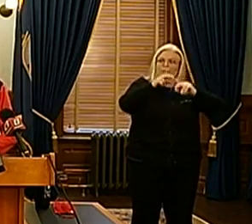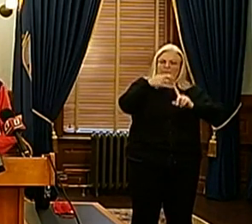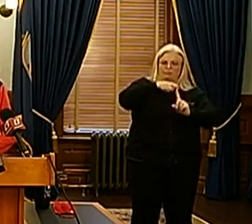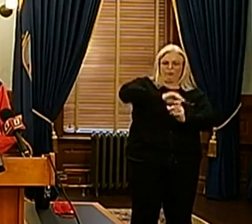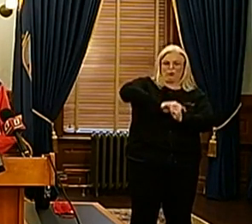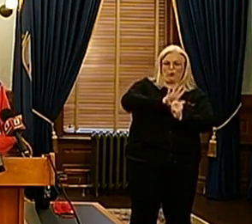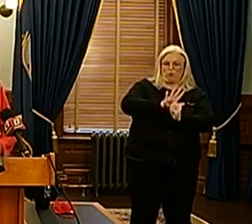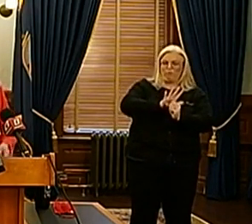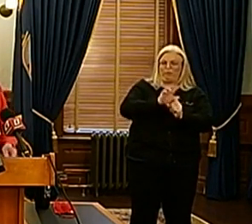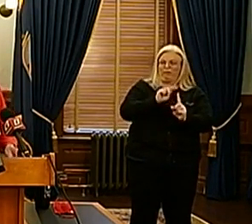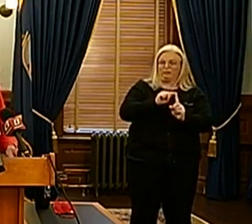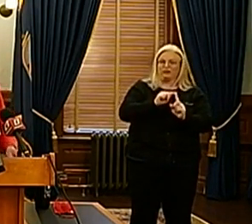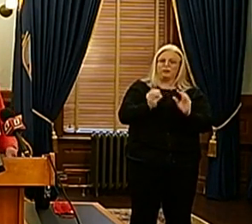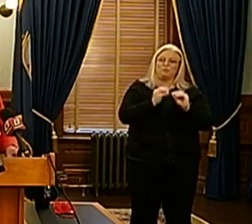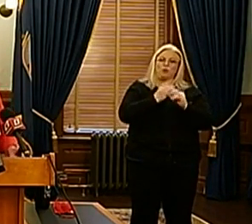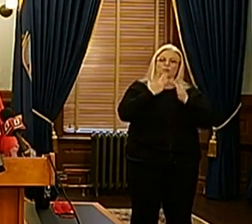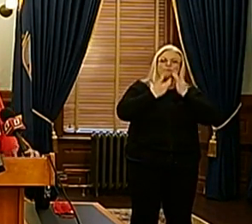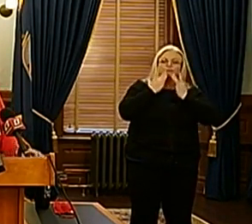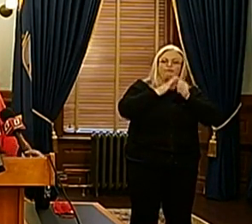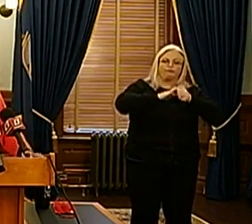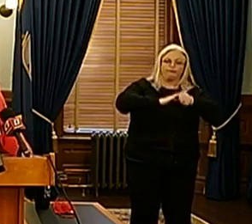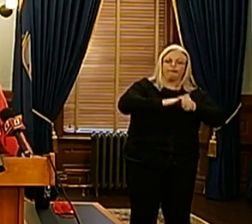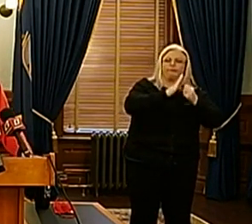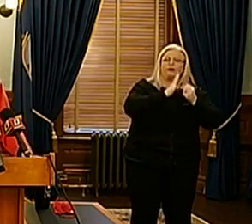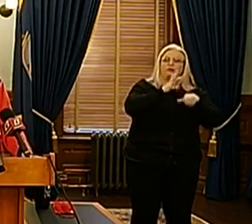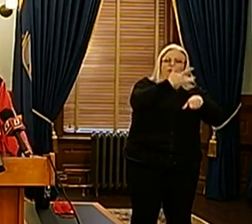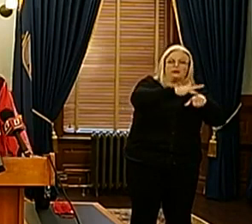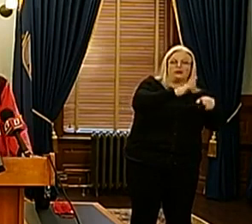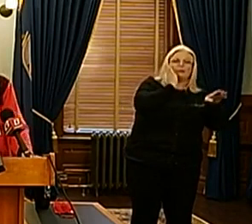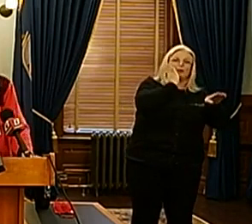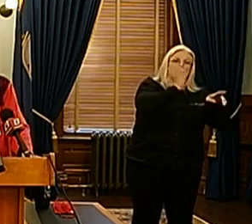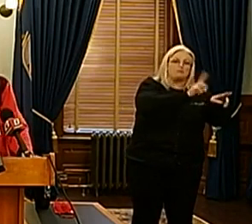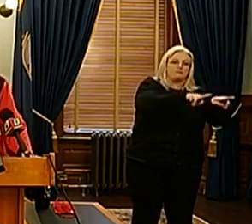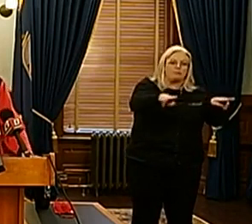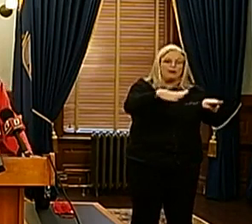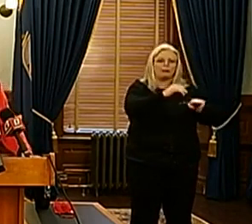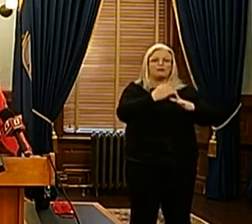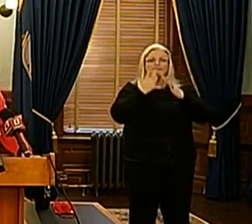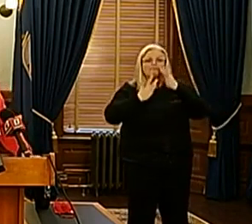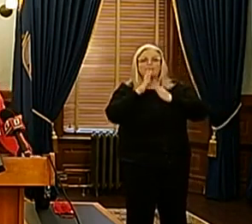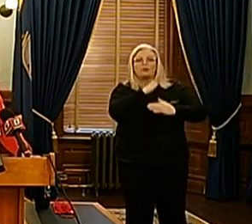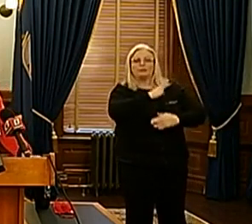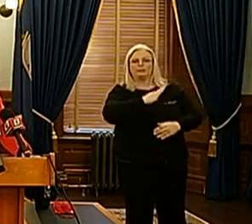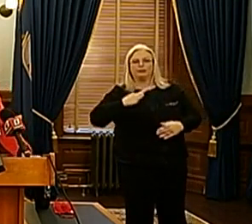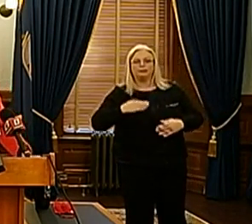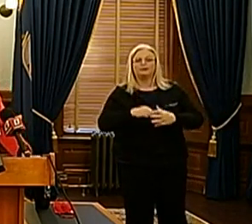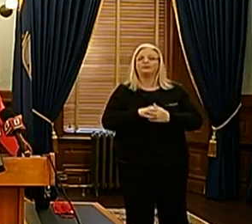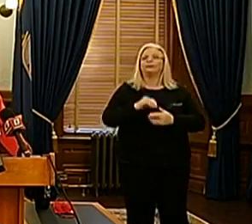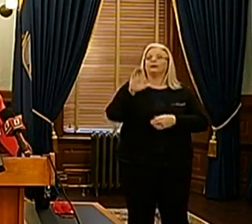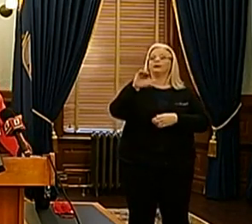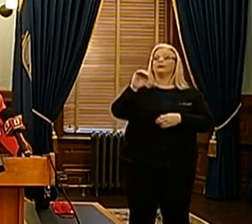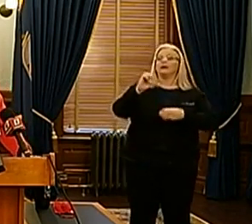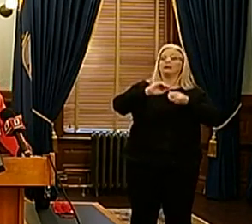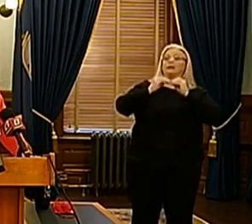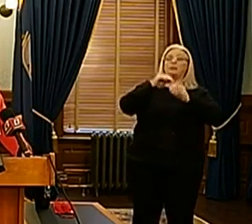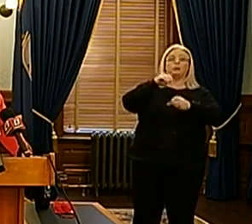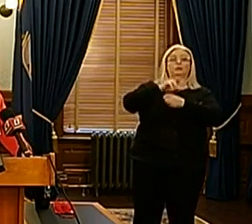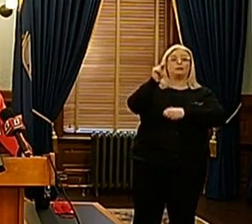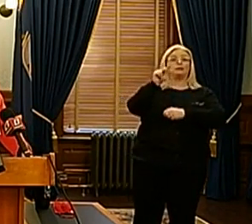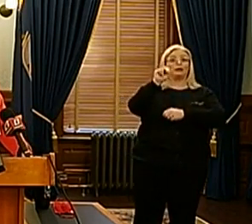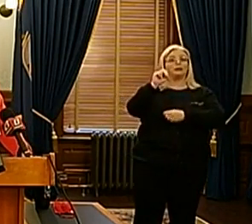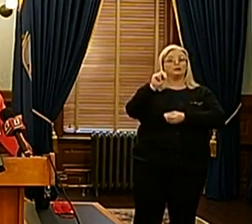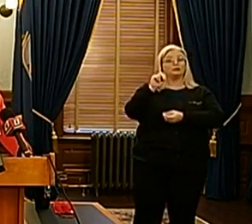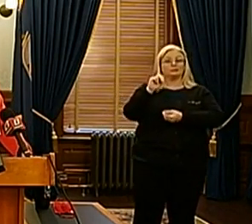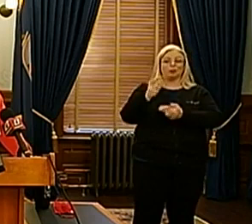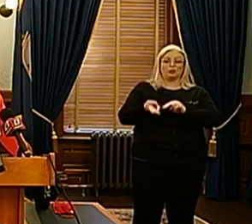patients, putting a strain on bed capacity and on staff. Though case numbers in Kansas may be increasing,